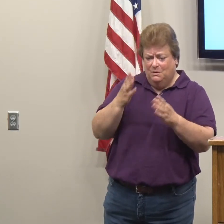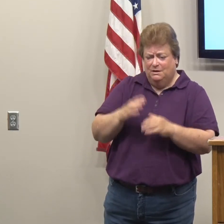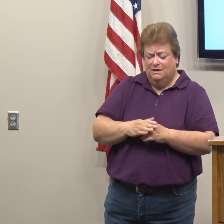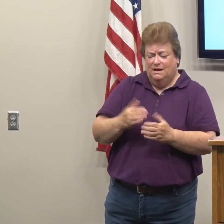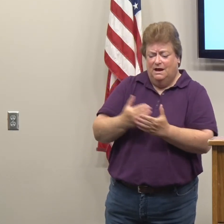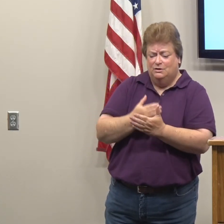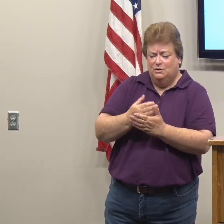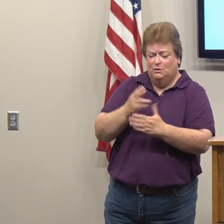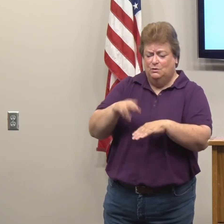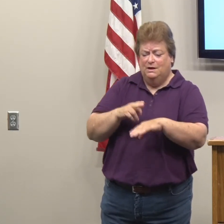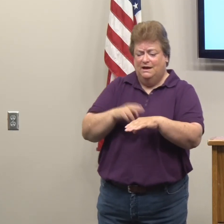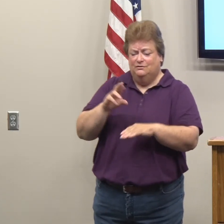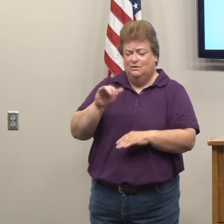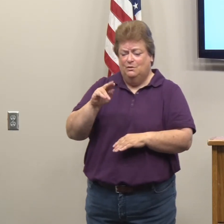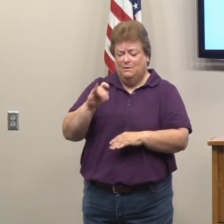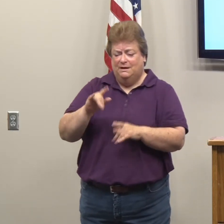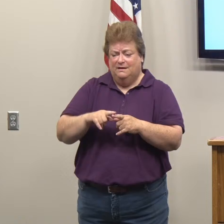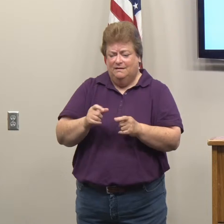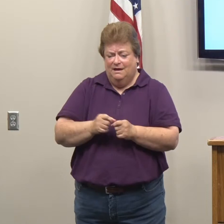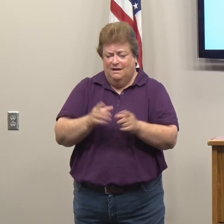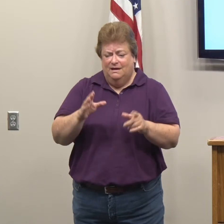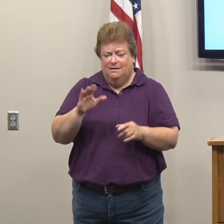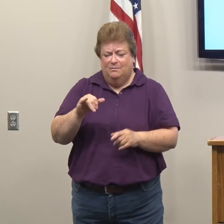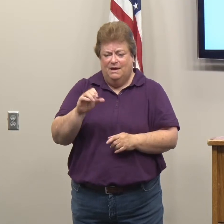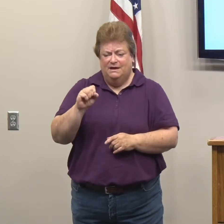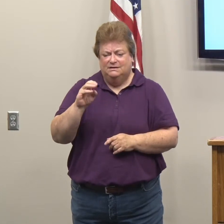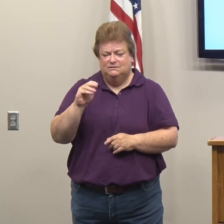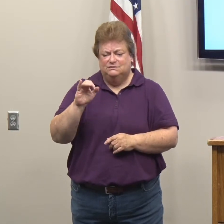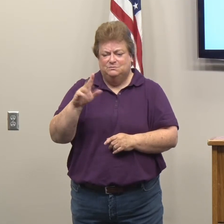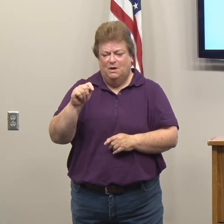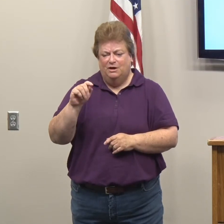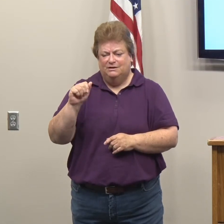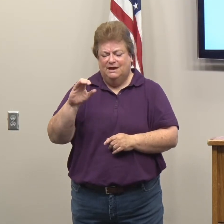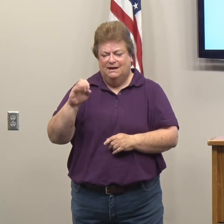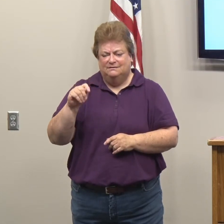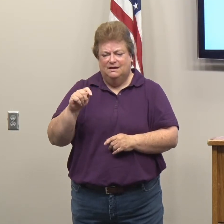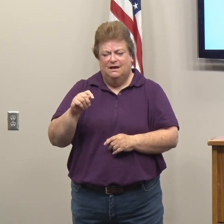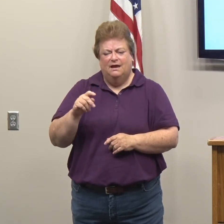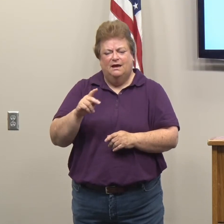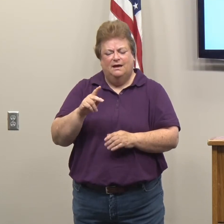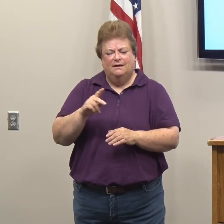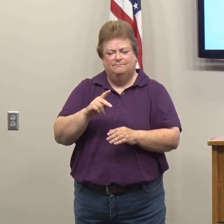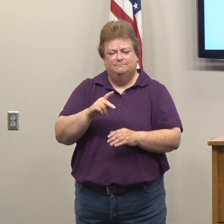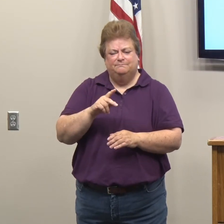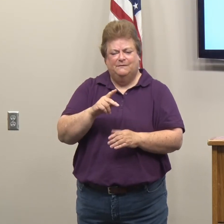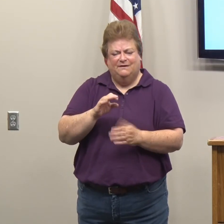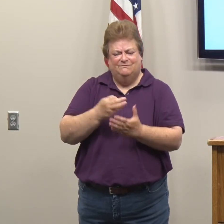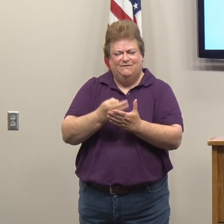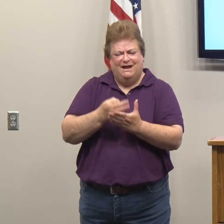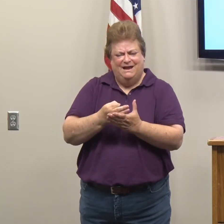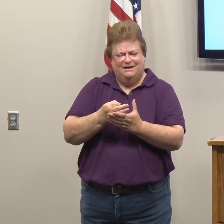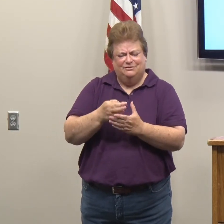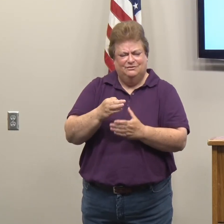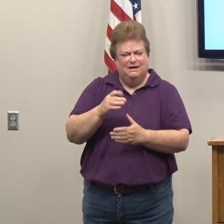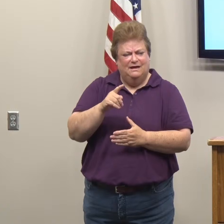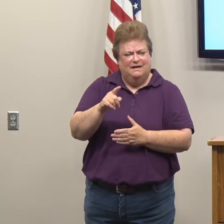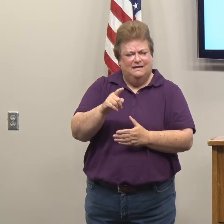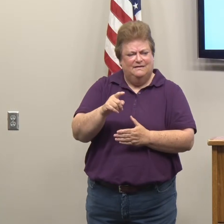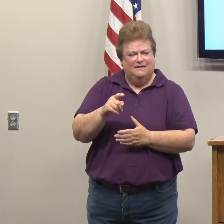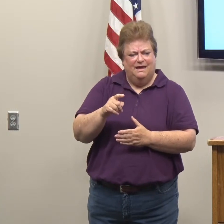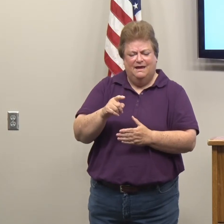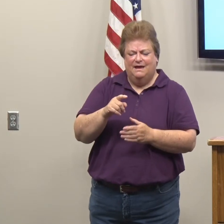national ranking released today by SmartAsset, a personal finance technology company. SmartAsset analyzed